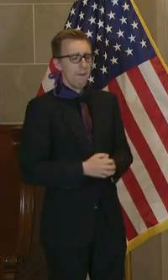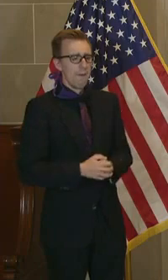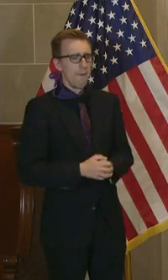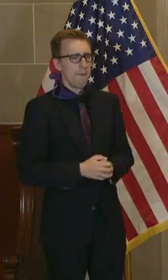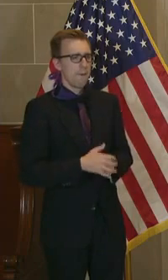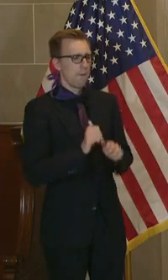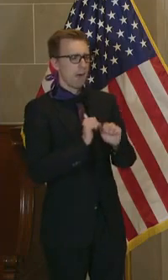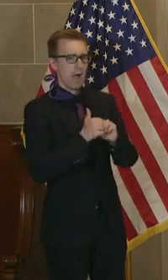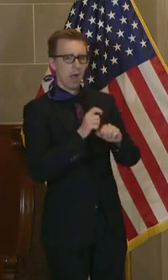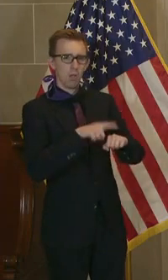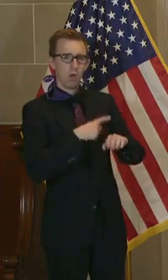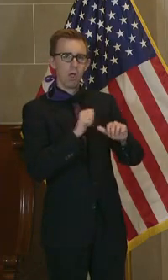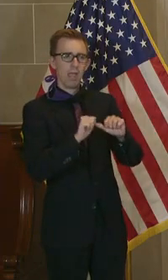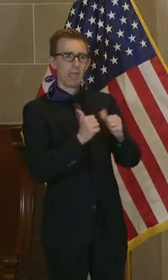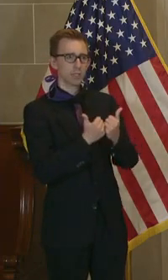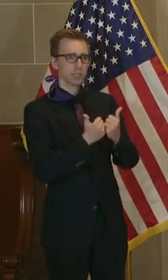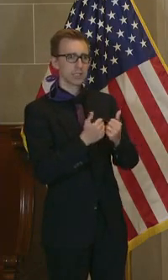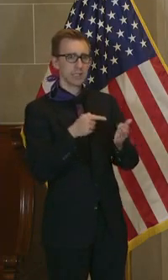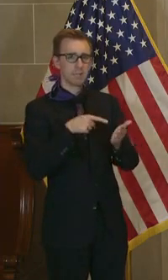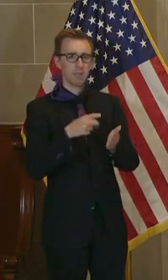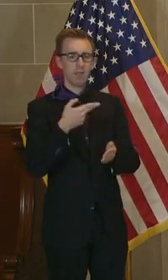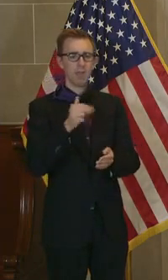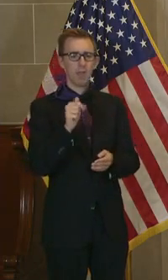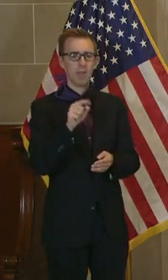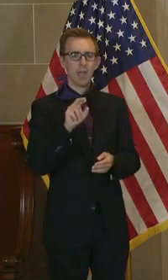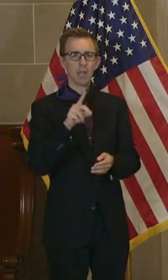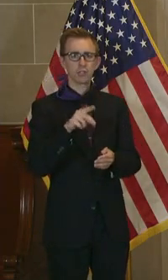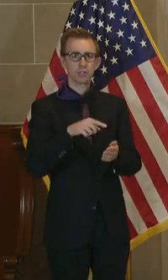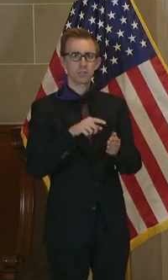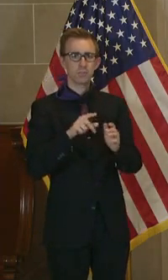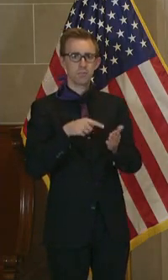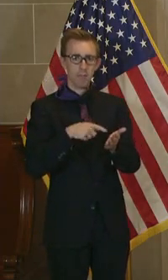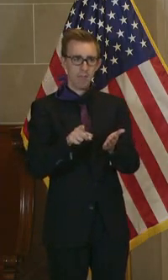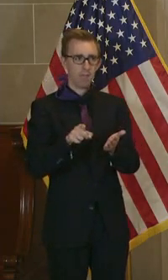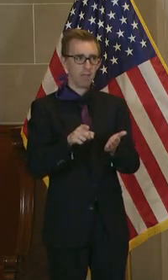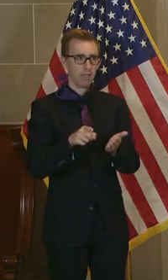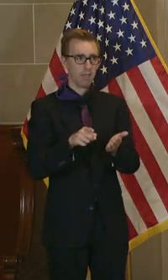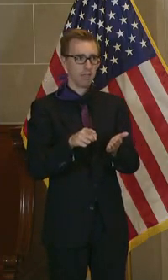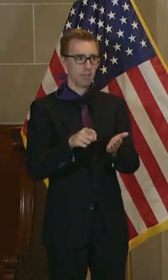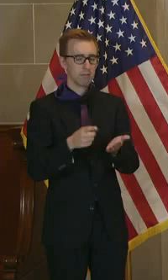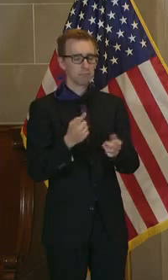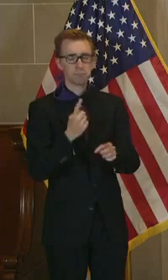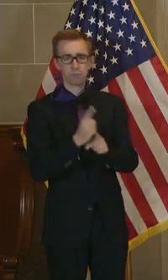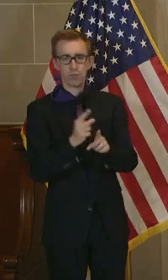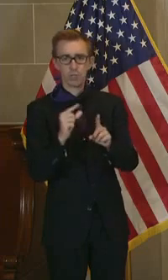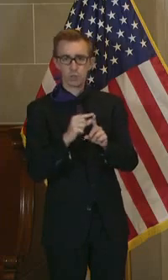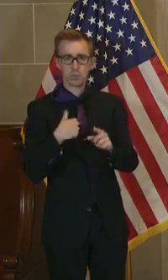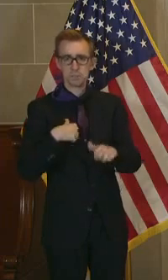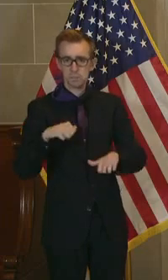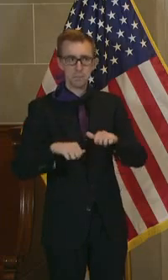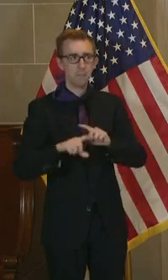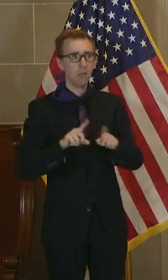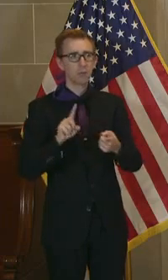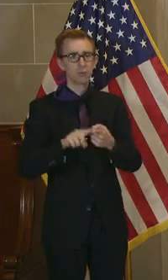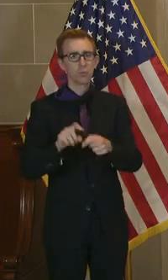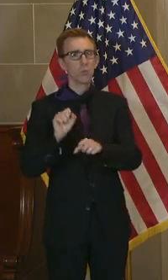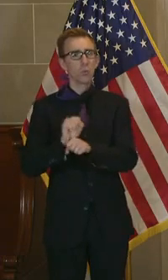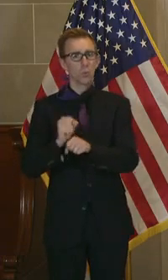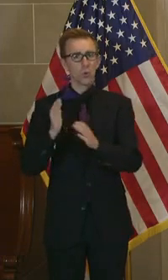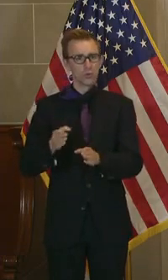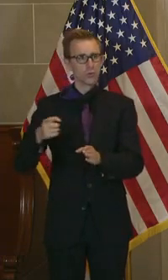How long is the agency going to pay hazard pay to, I'm not sure what the correct term is, but to the employees